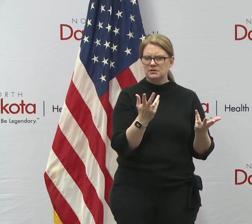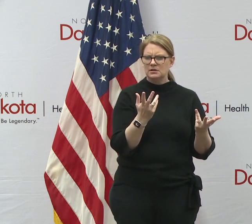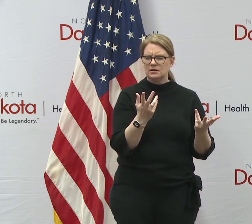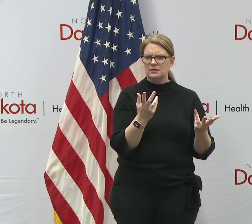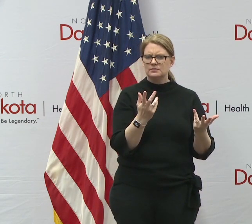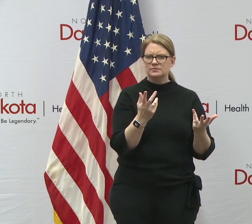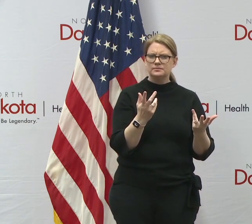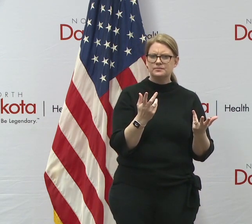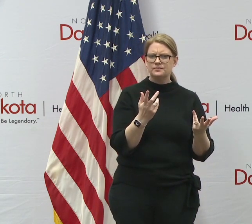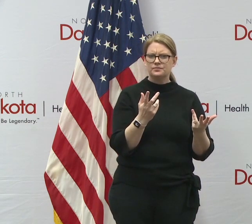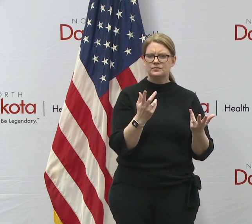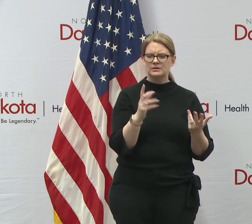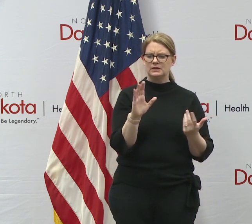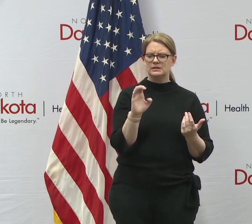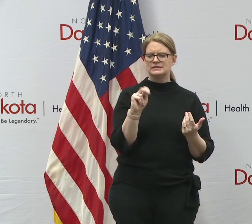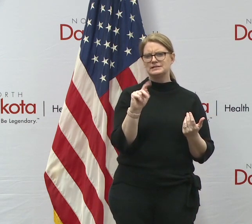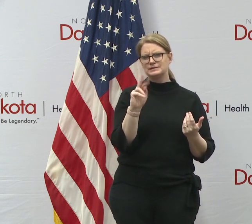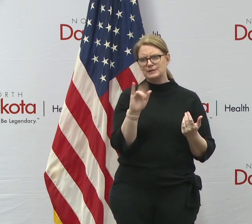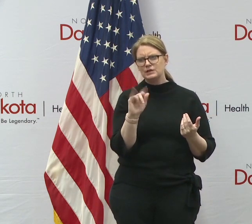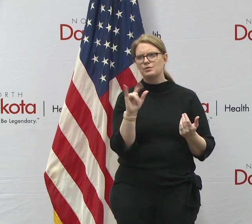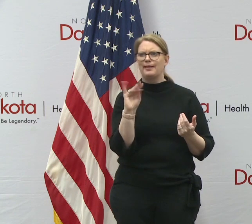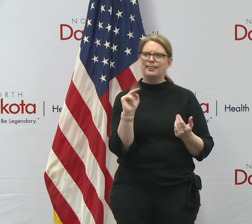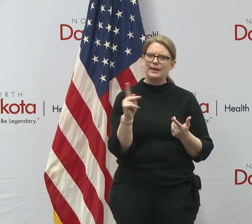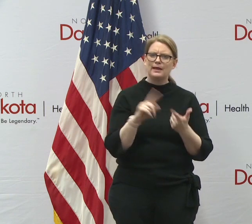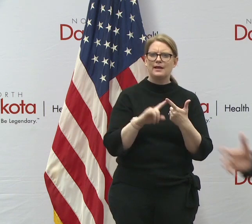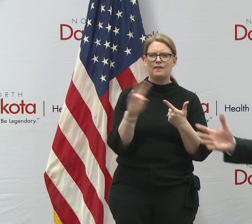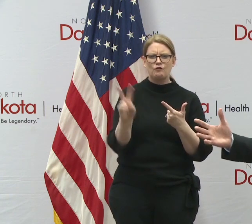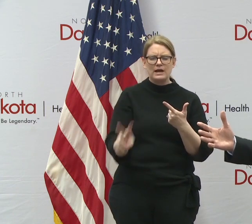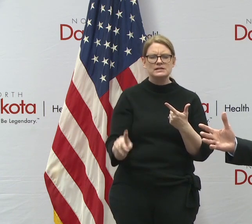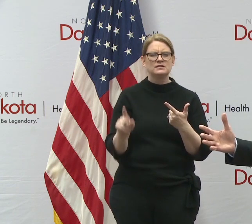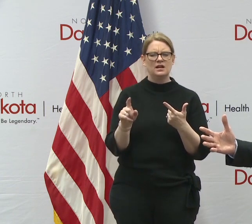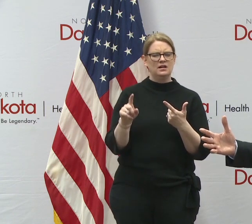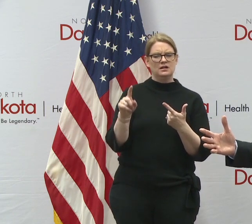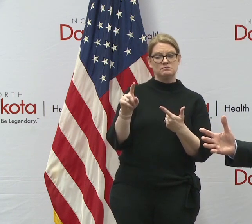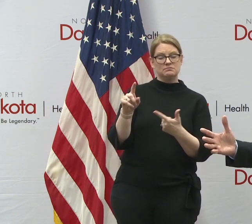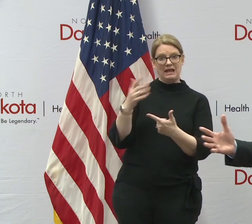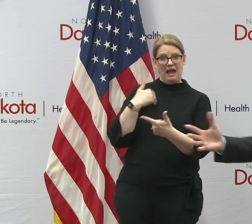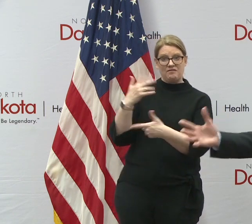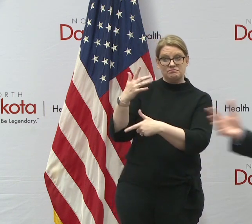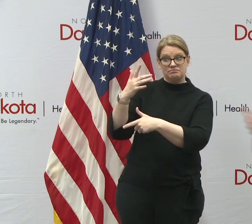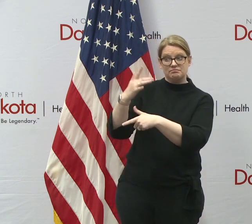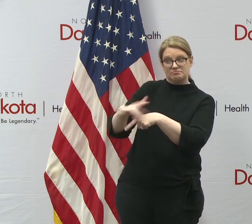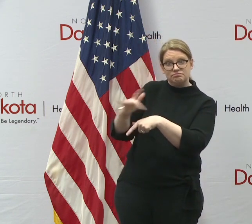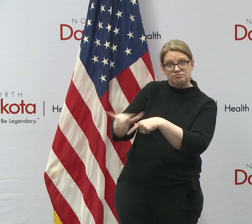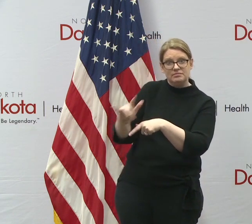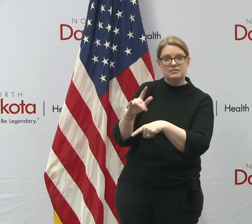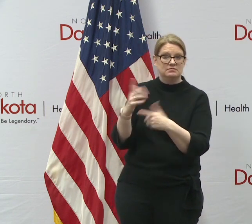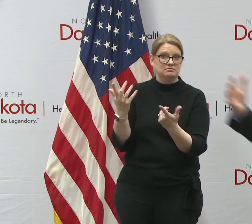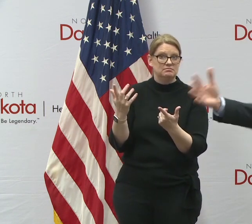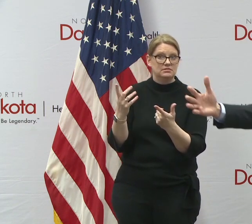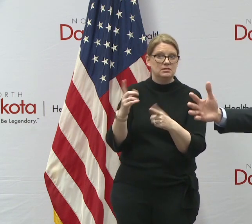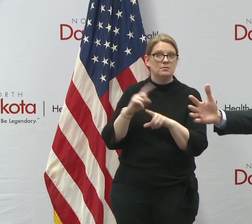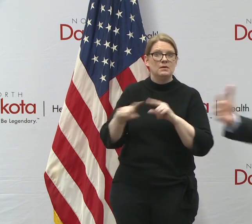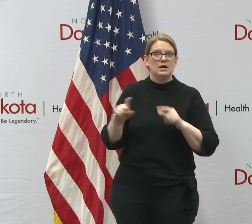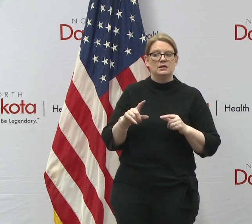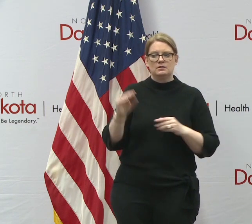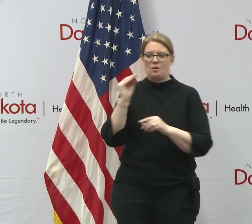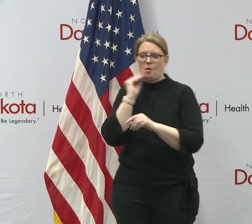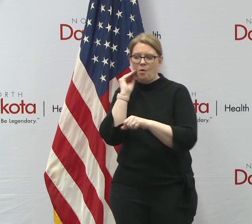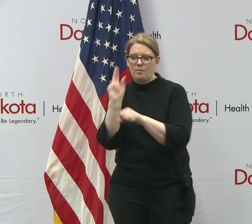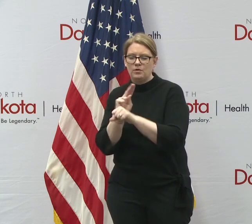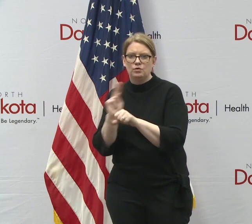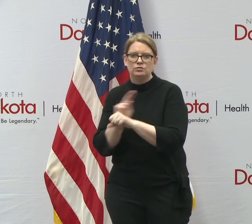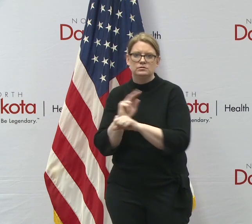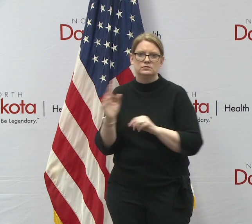providers, the CenturyLinks and the Verizons, all those guys have got capacity, but they would shift that capacity from home use